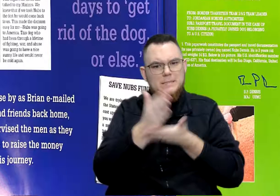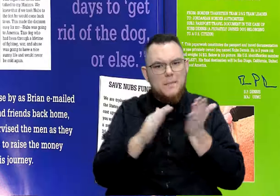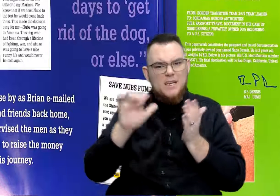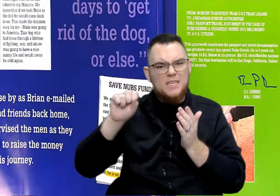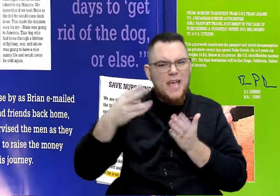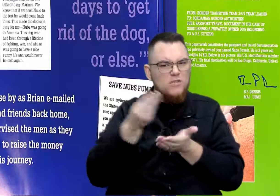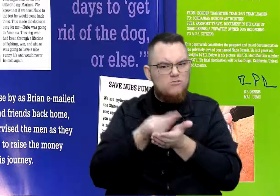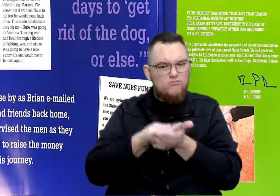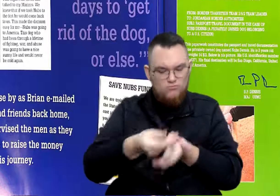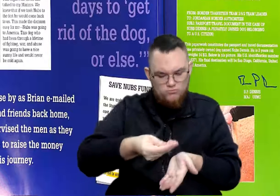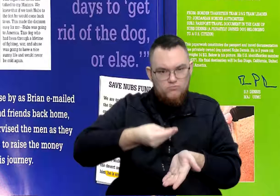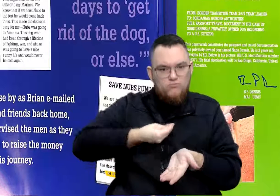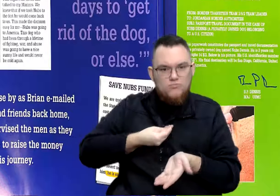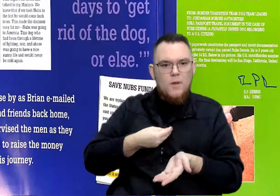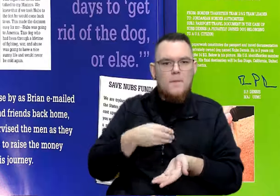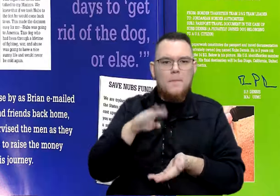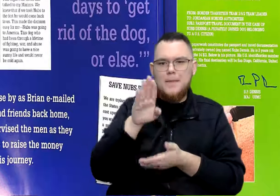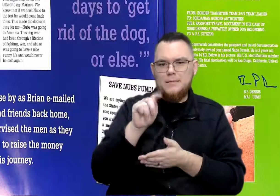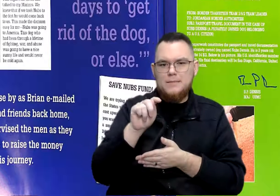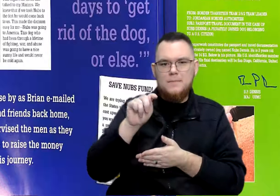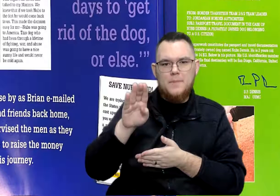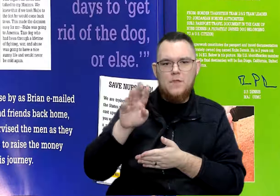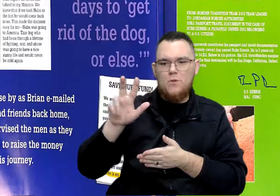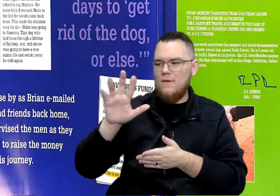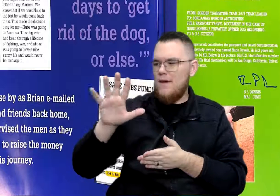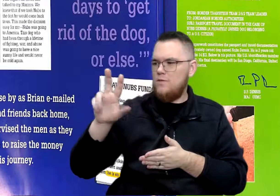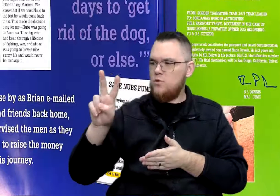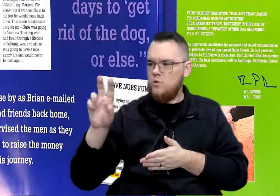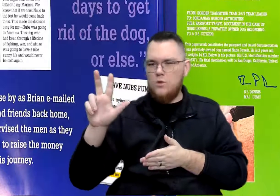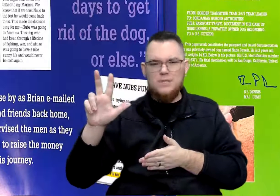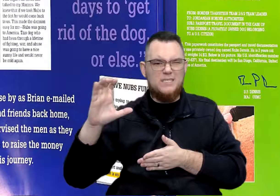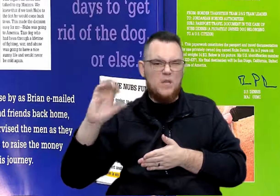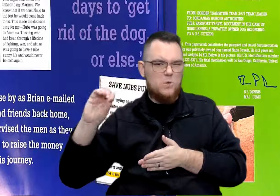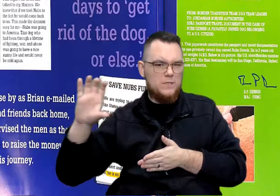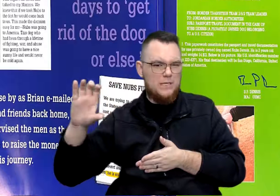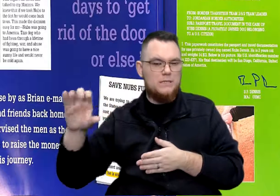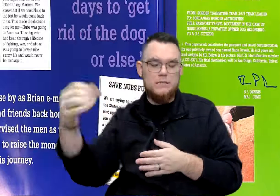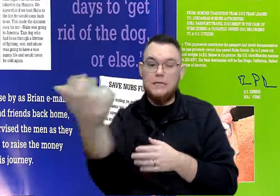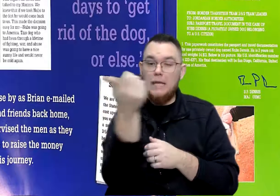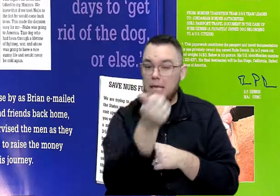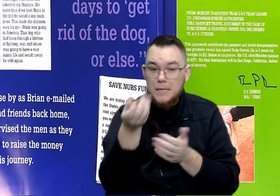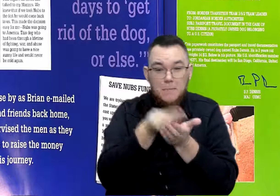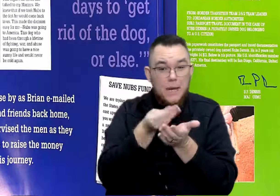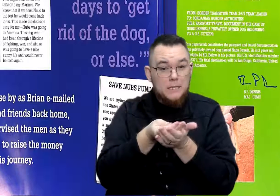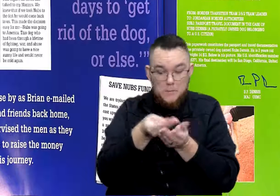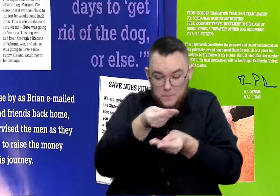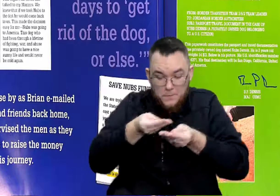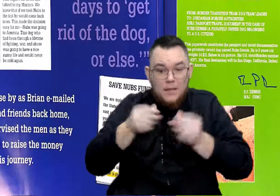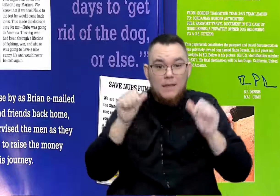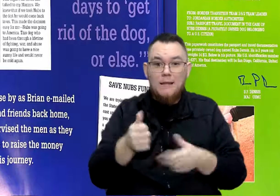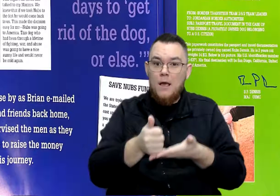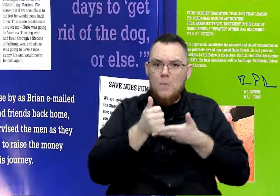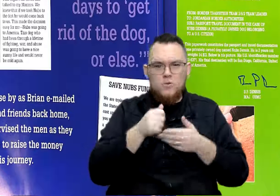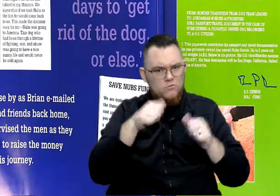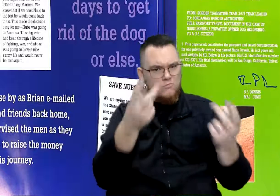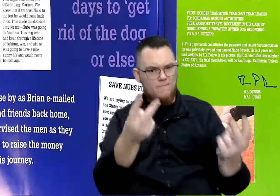BTT 352 COC. Any bit will help and will be much appreciated. You can even come visit